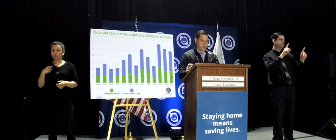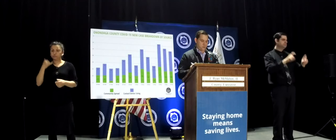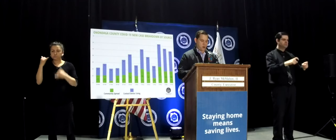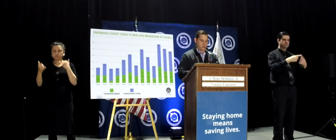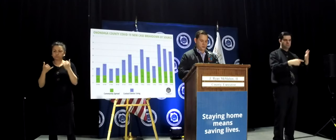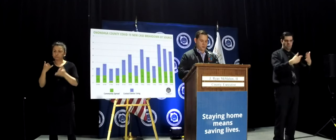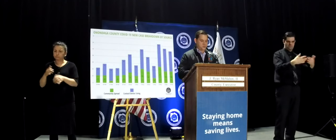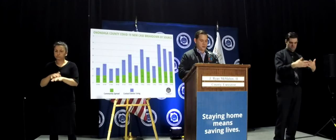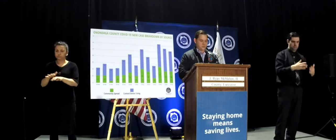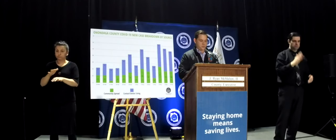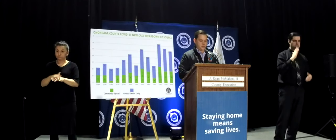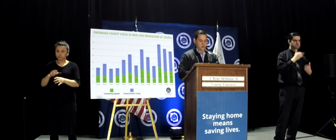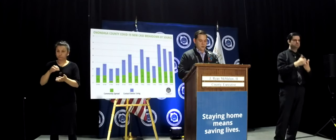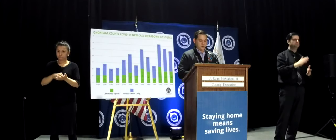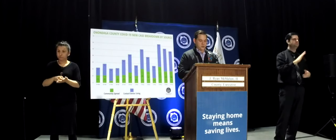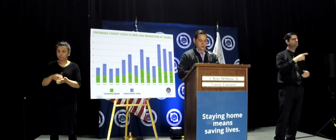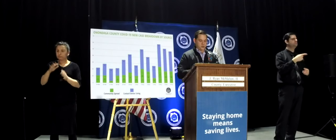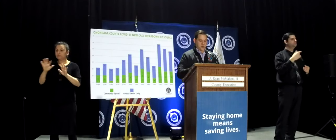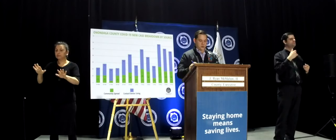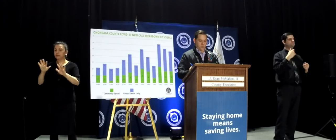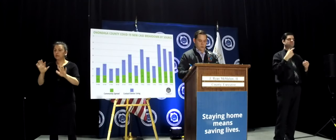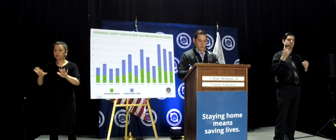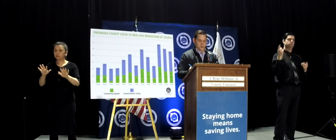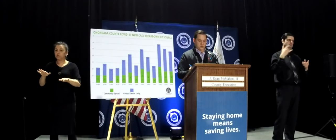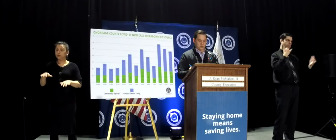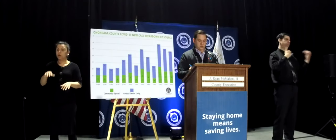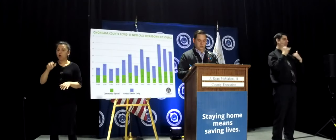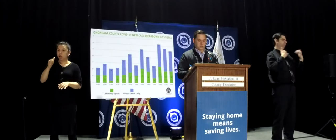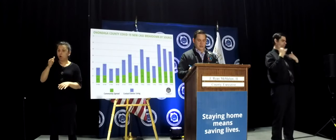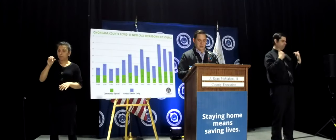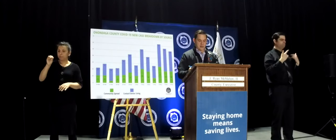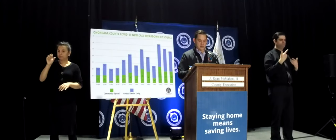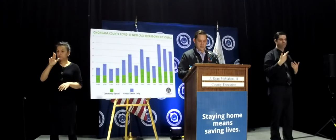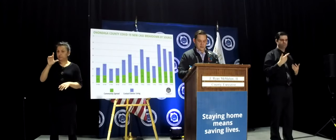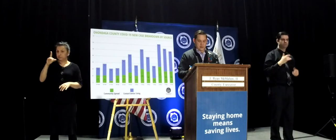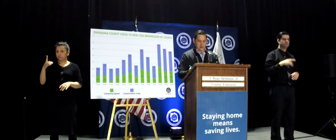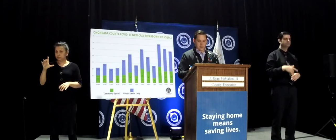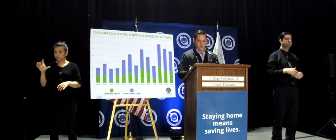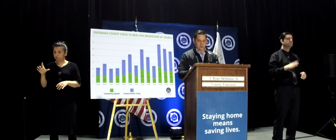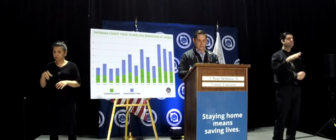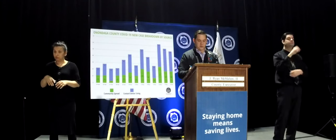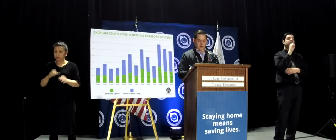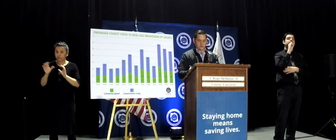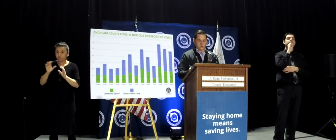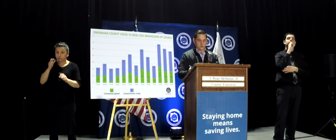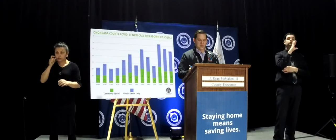I thank our partners at Upstate. Seniors, healthcare workers, and adult nutrition line,